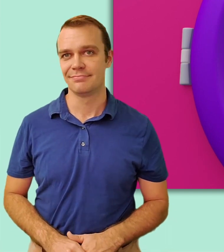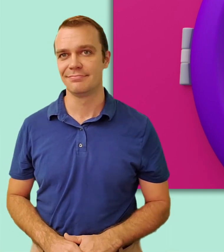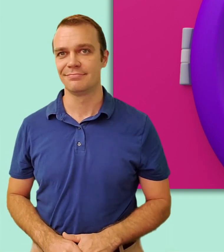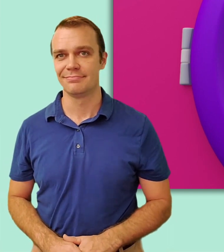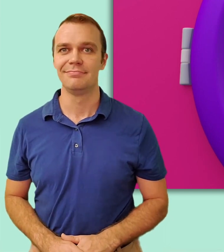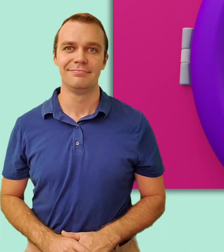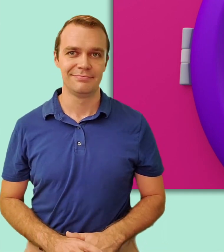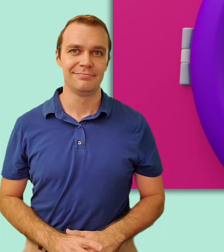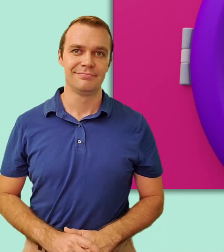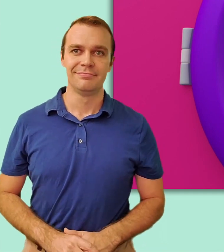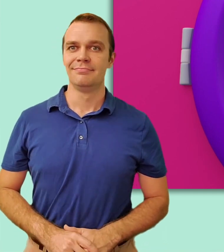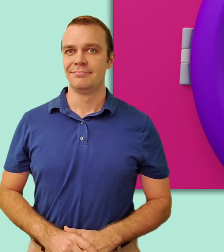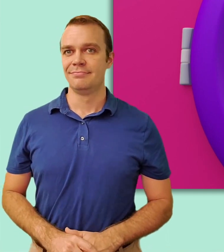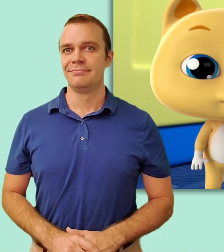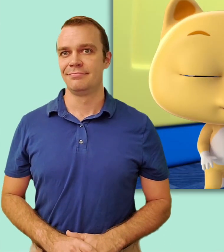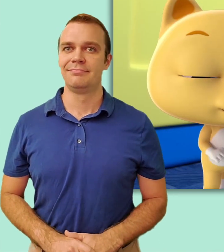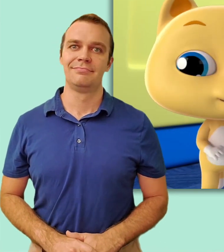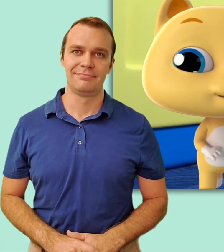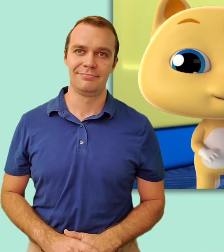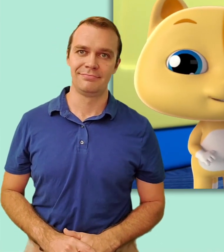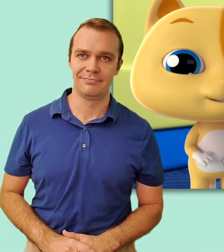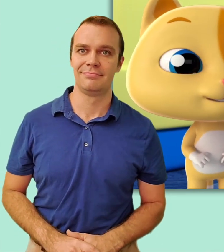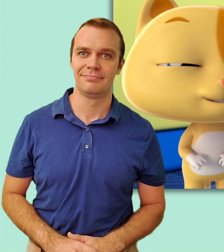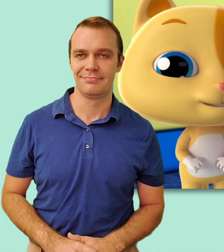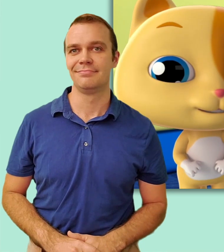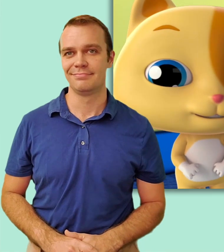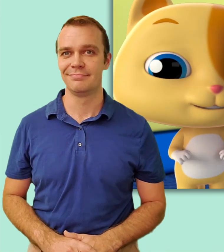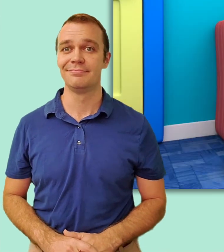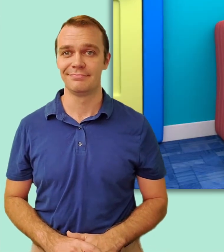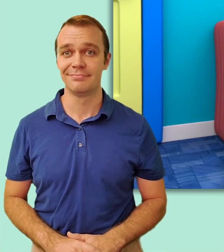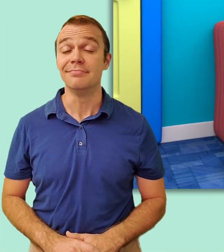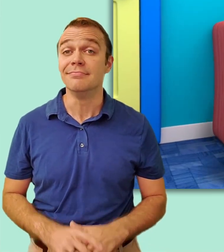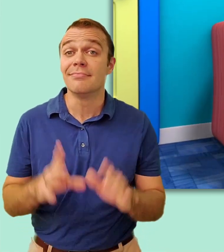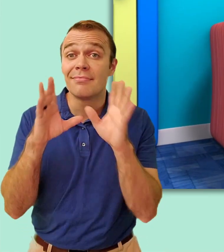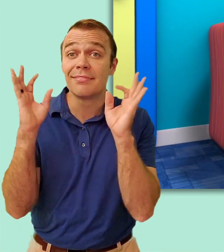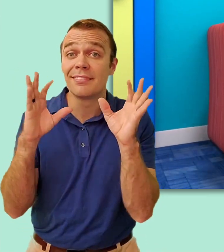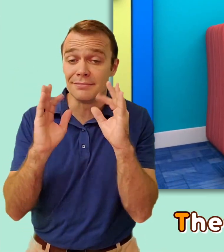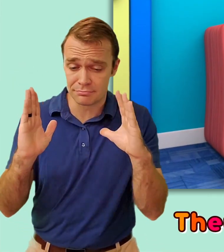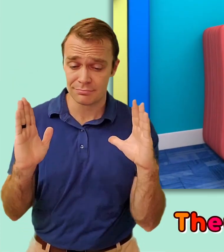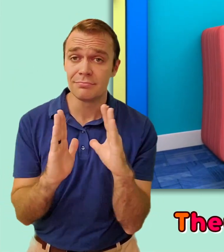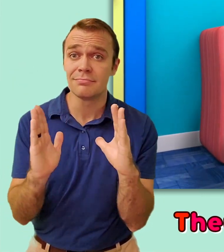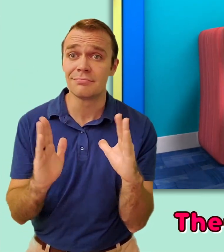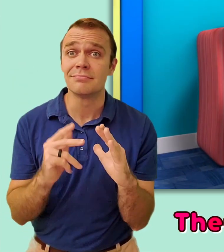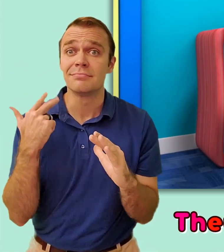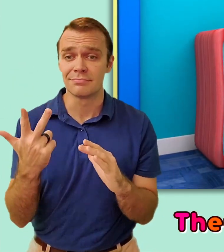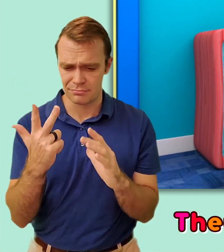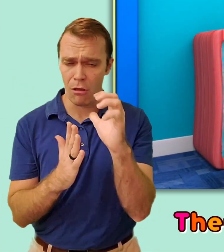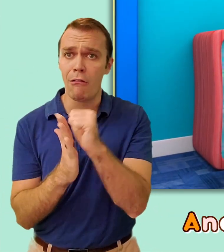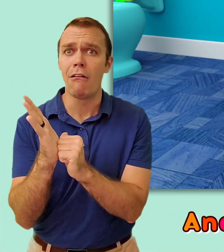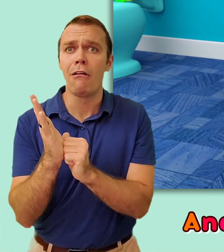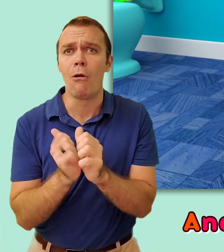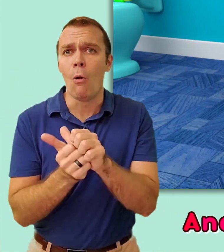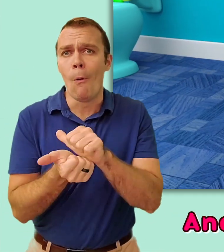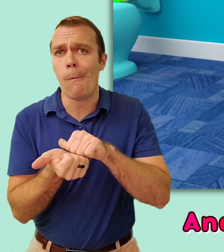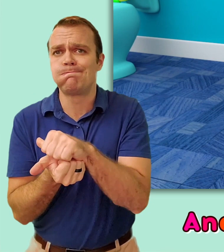Three little kittens. They washed their